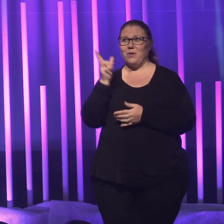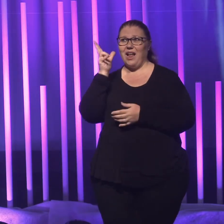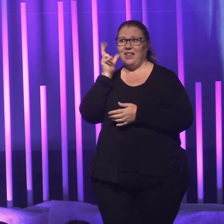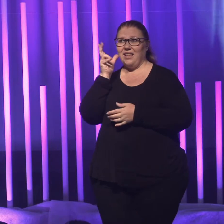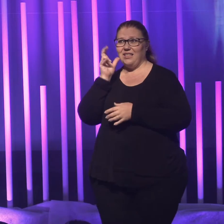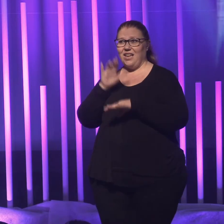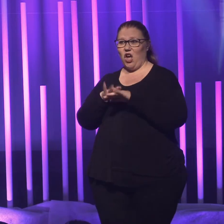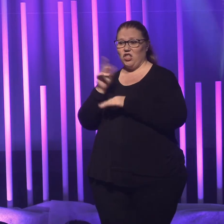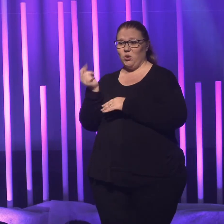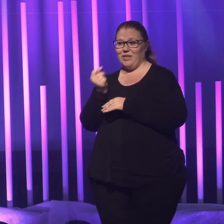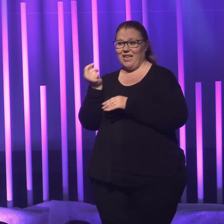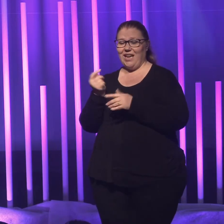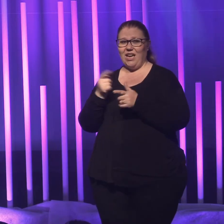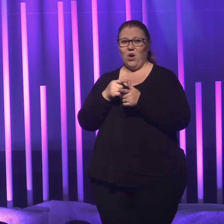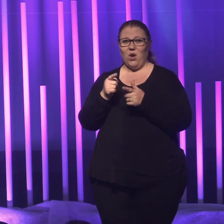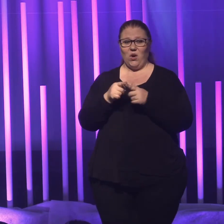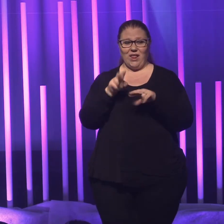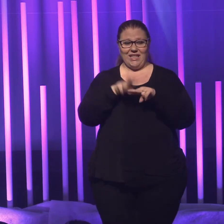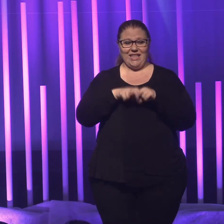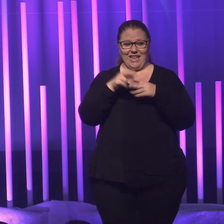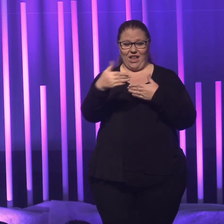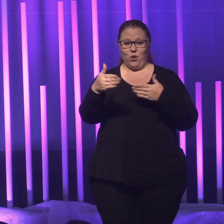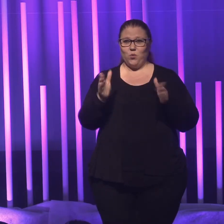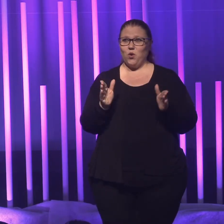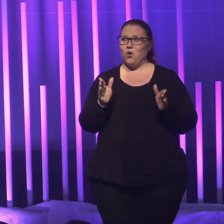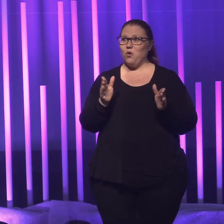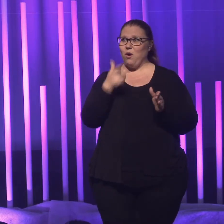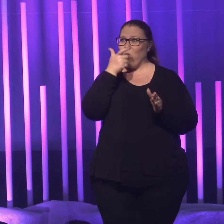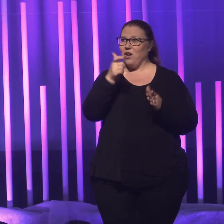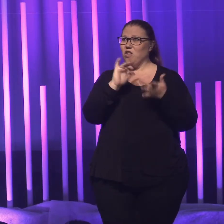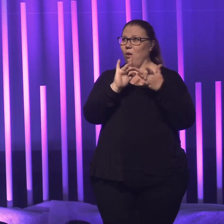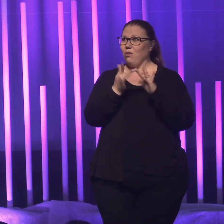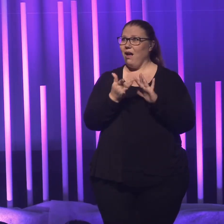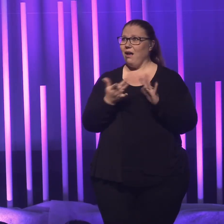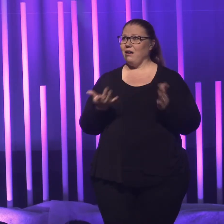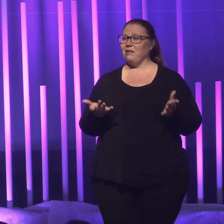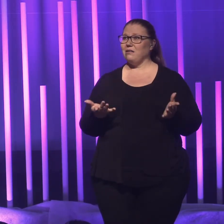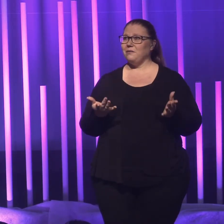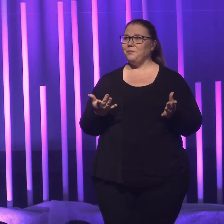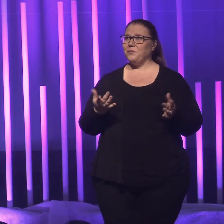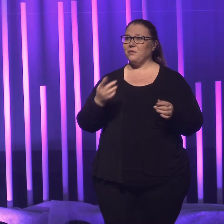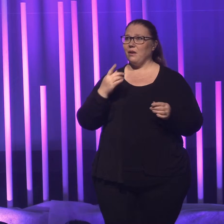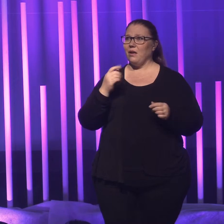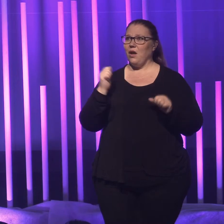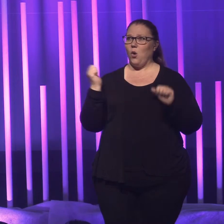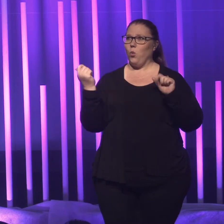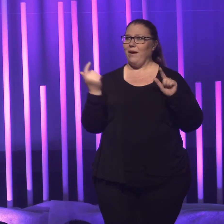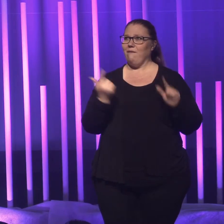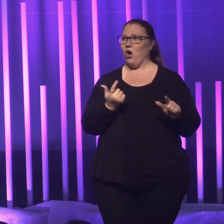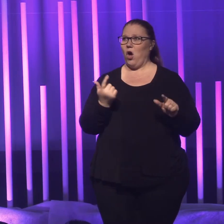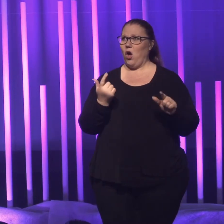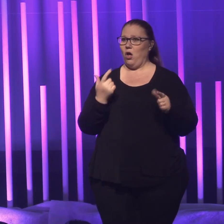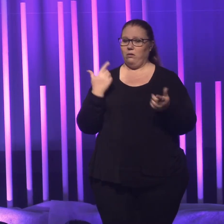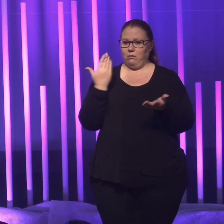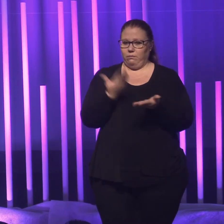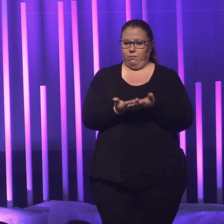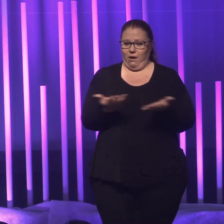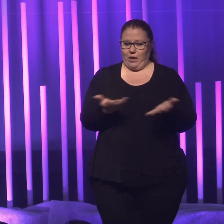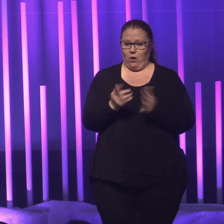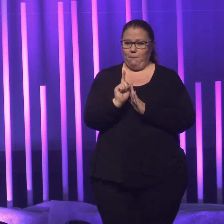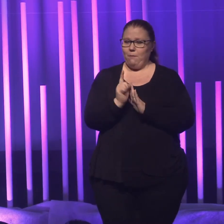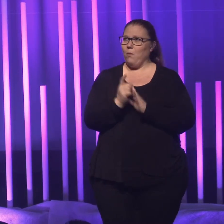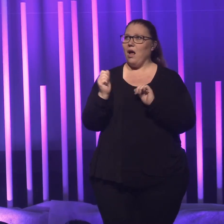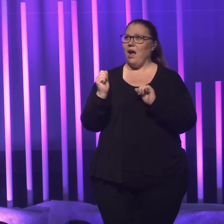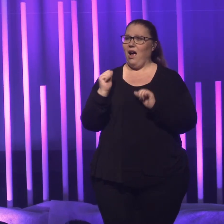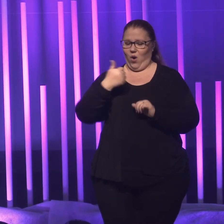on Tuesday, whether we're sitting in this room, tuning in online, we've all come to this moment with our own